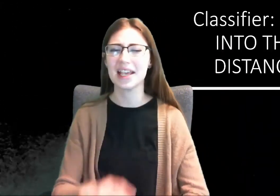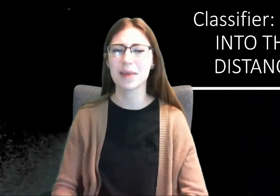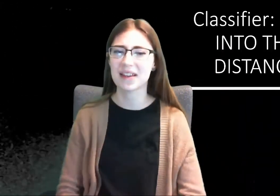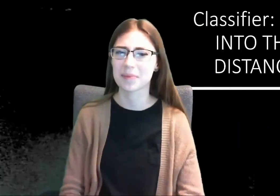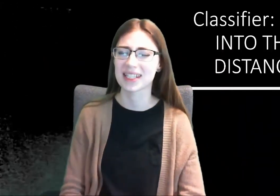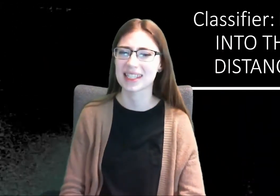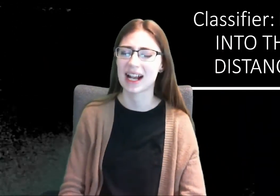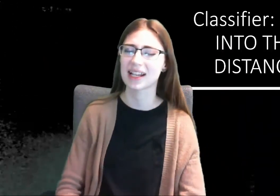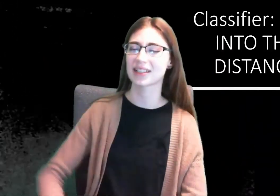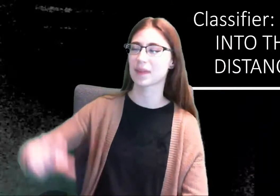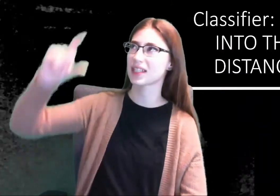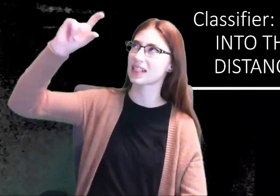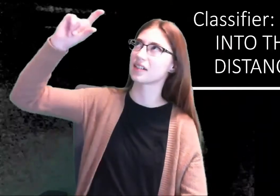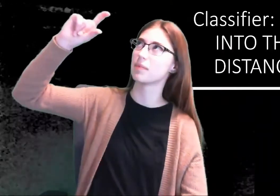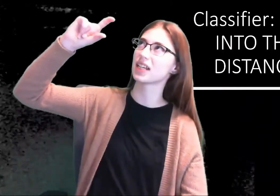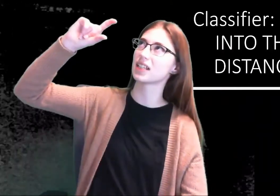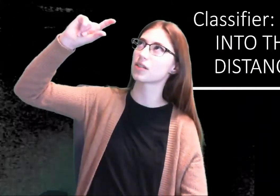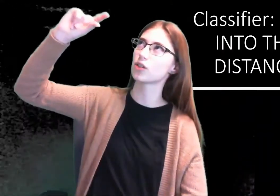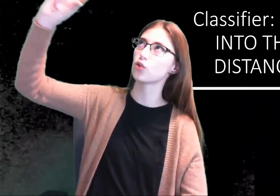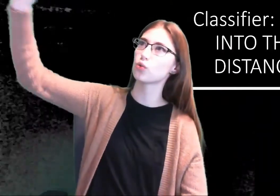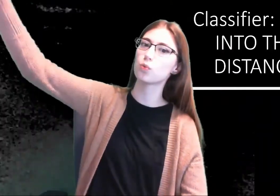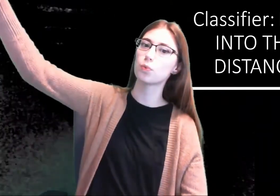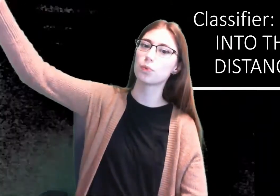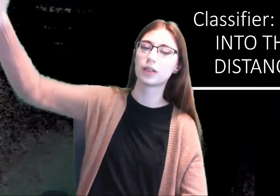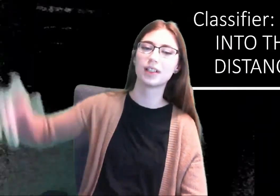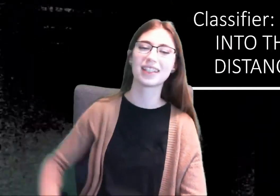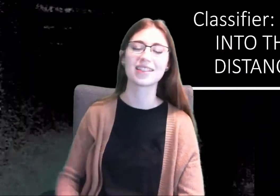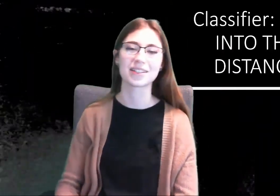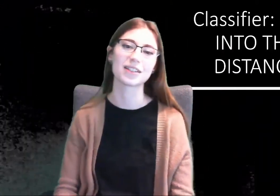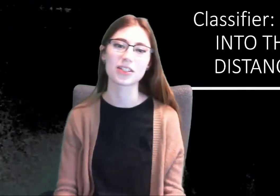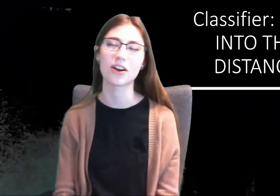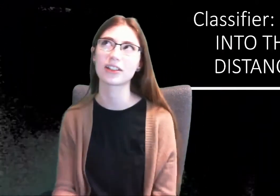Eggman up into the sky or something, he starts big and they just, then there's a little star at the end.